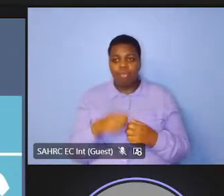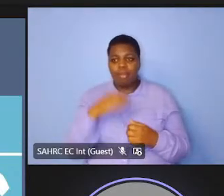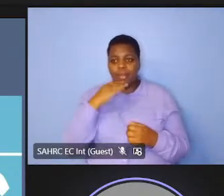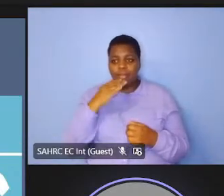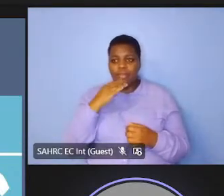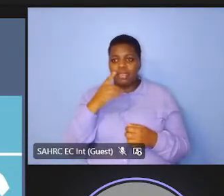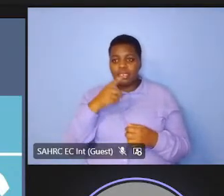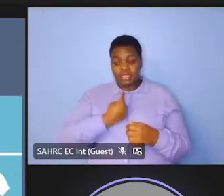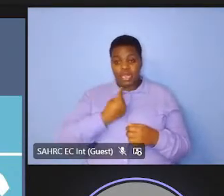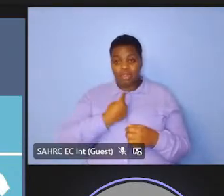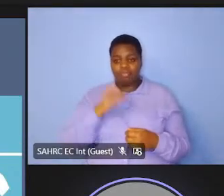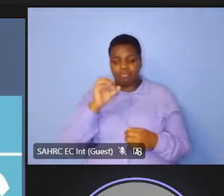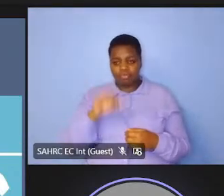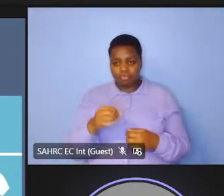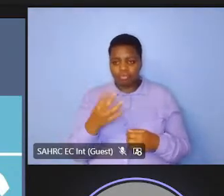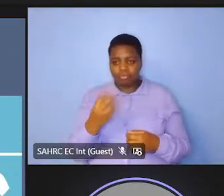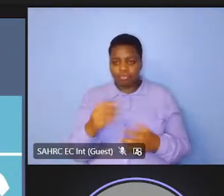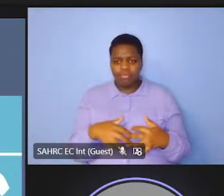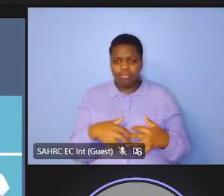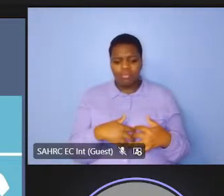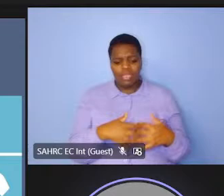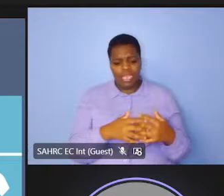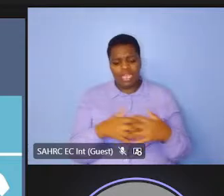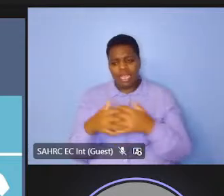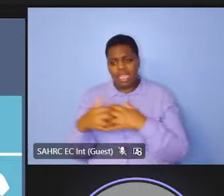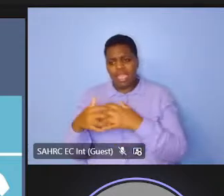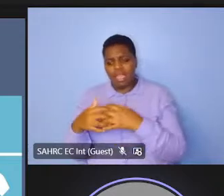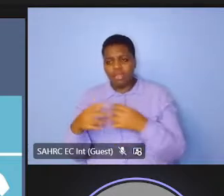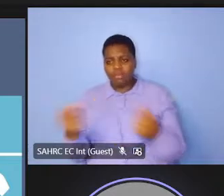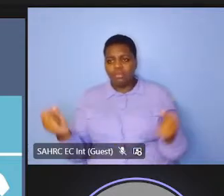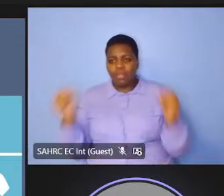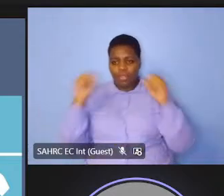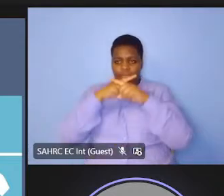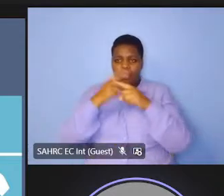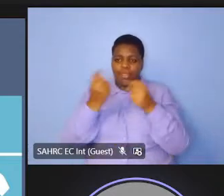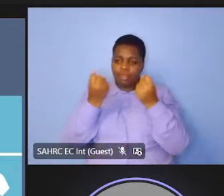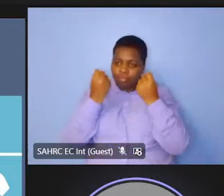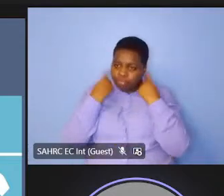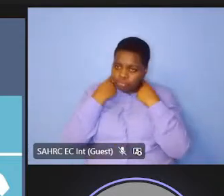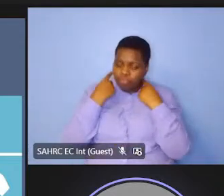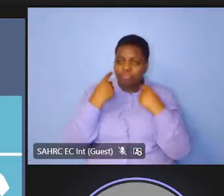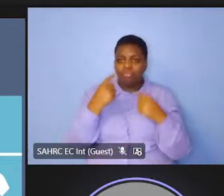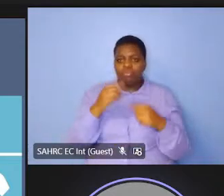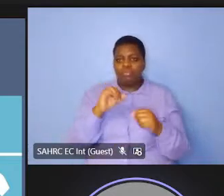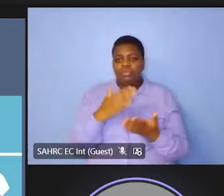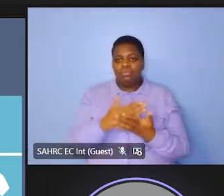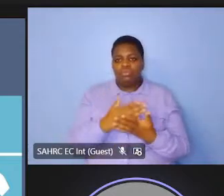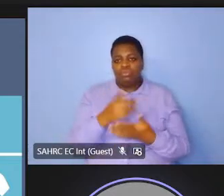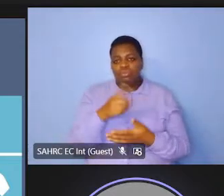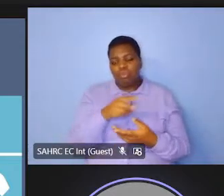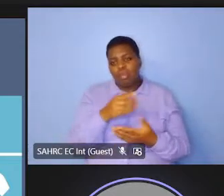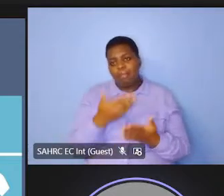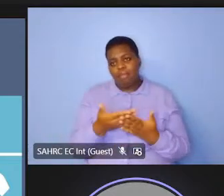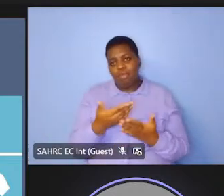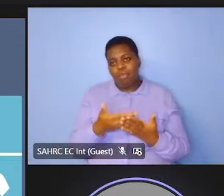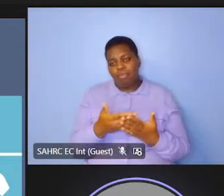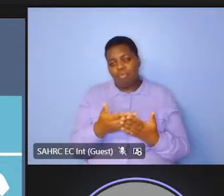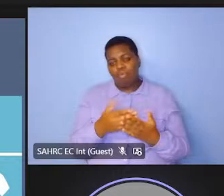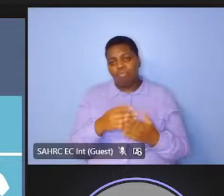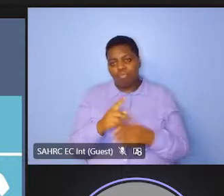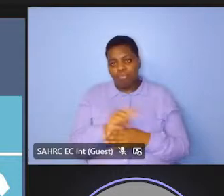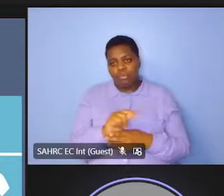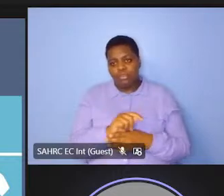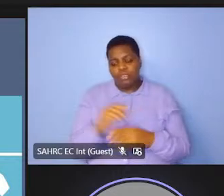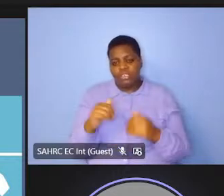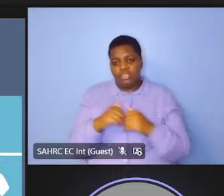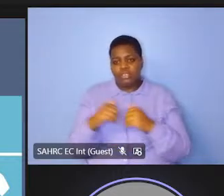itself creates misunderstandings in schools and leads to practices which we feel are